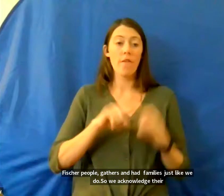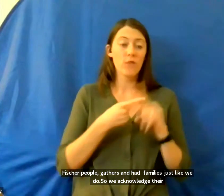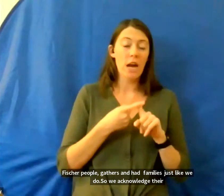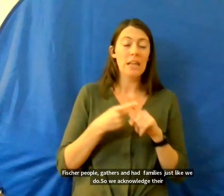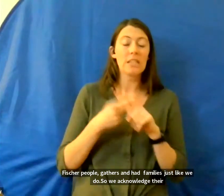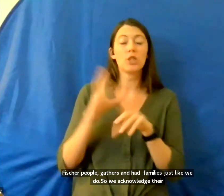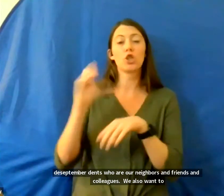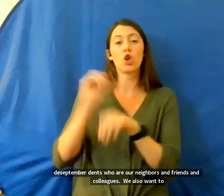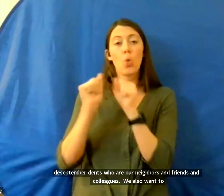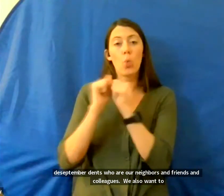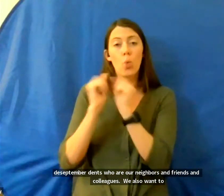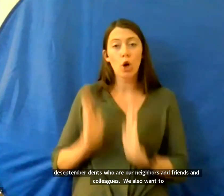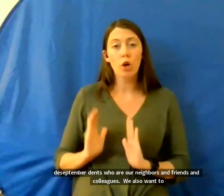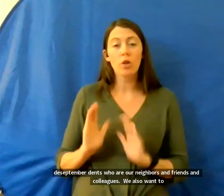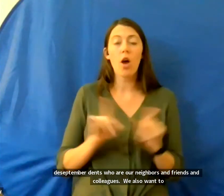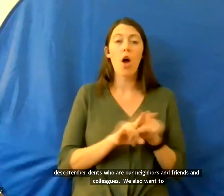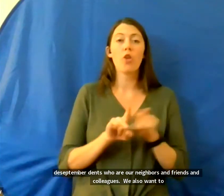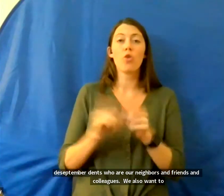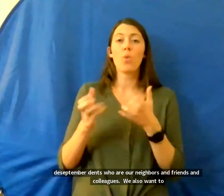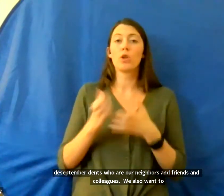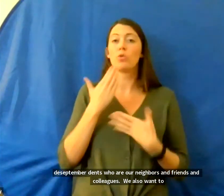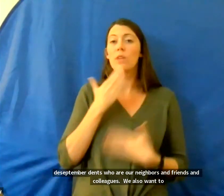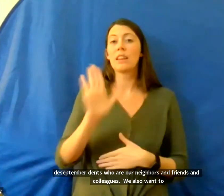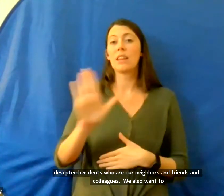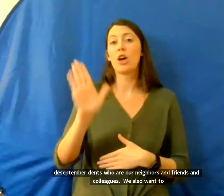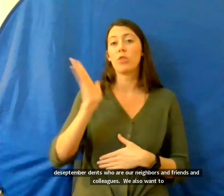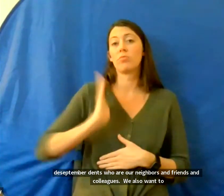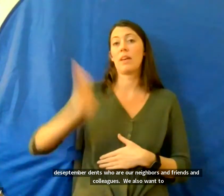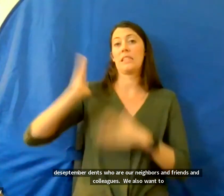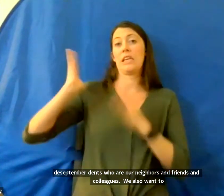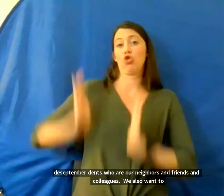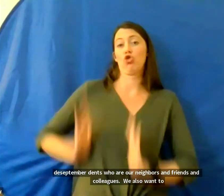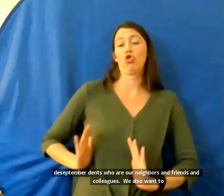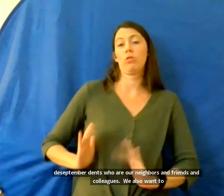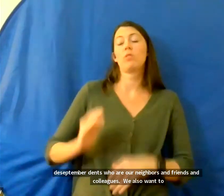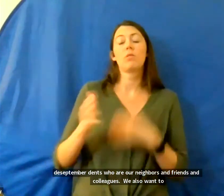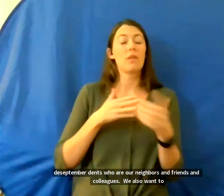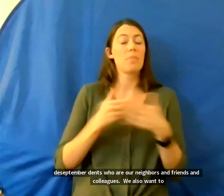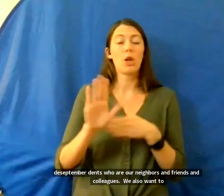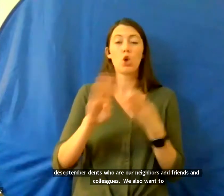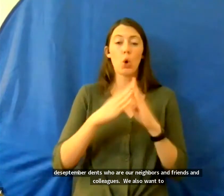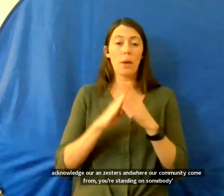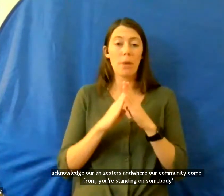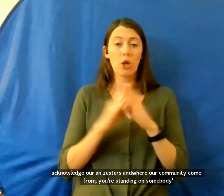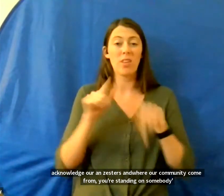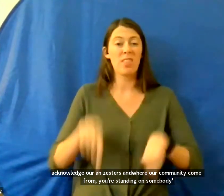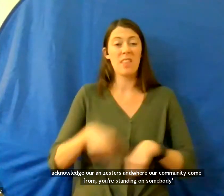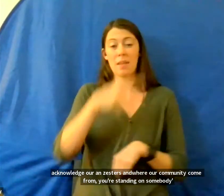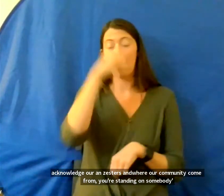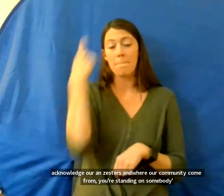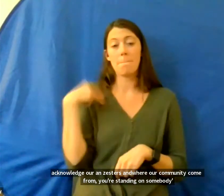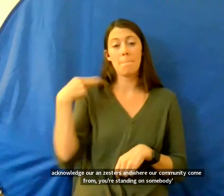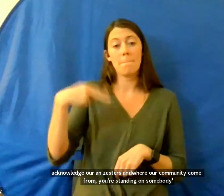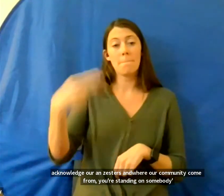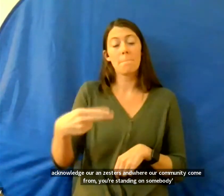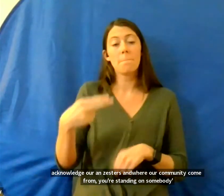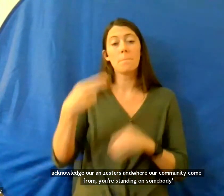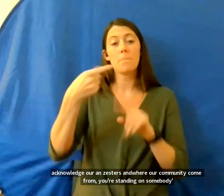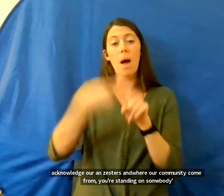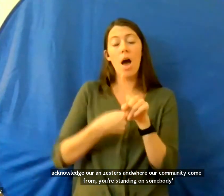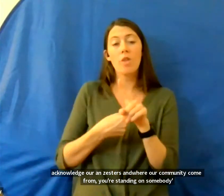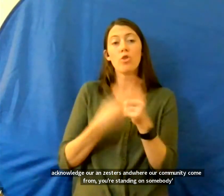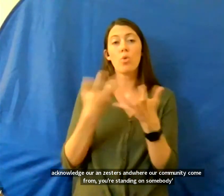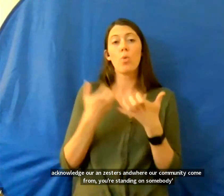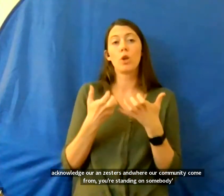No matter what community you come from, you're standing on somebody's shoulders. It's African American History Month, and so there's a certain recognition of the history of Black